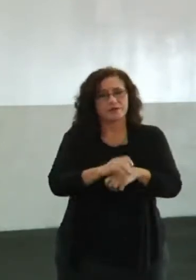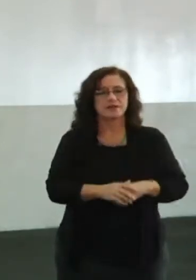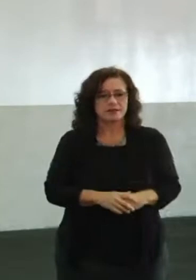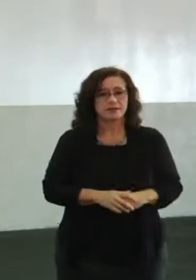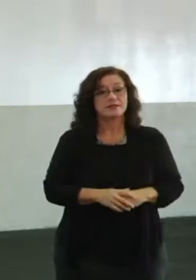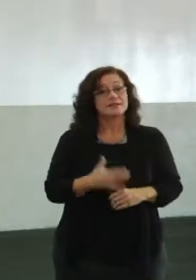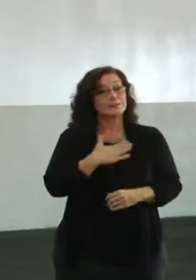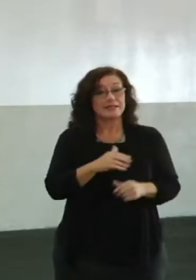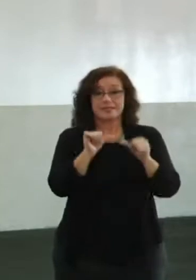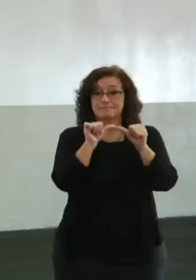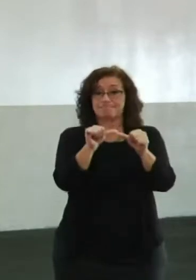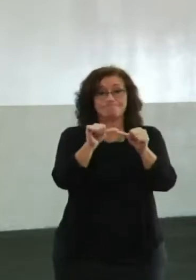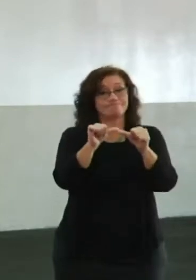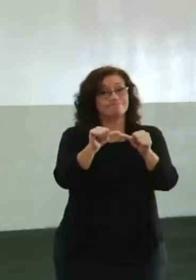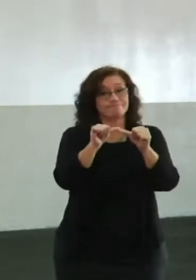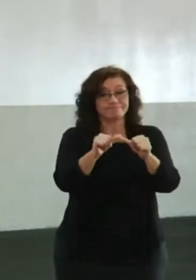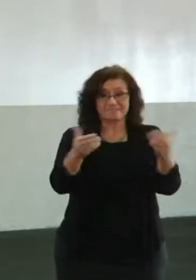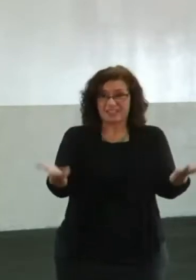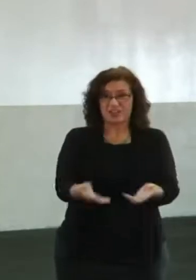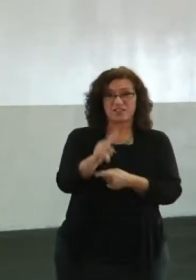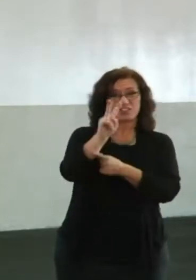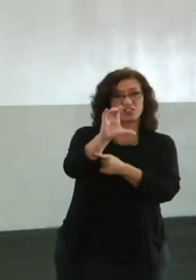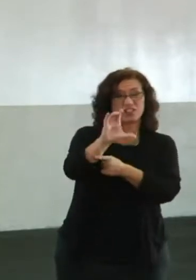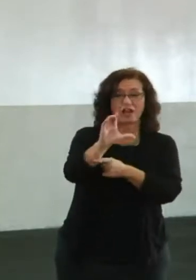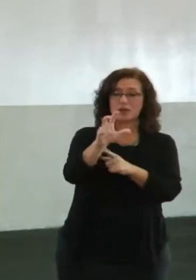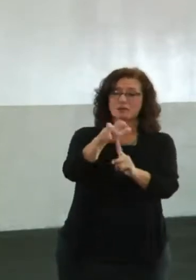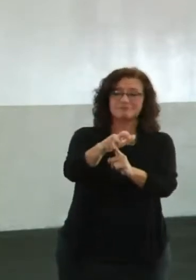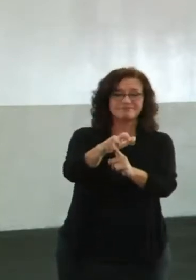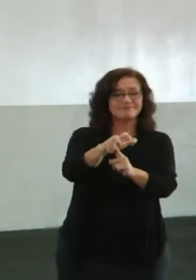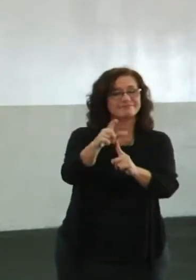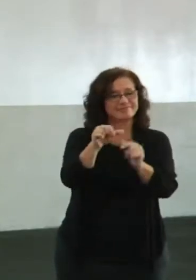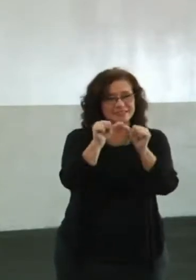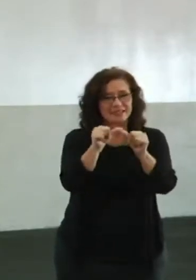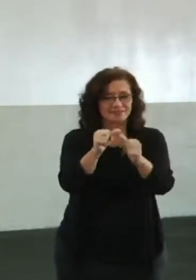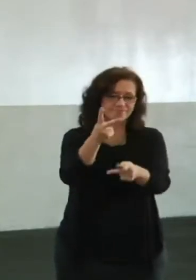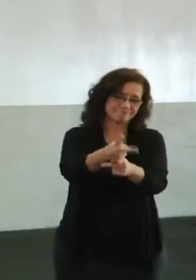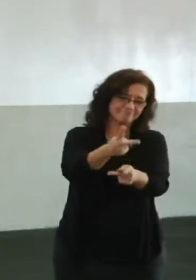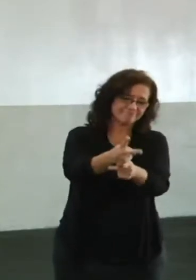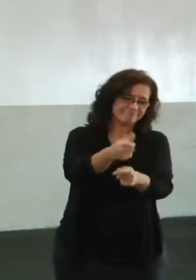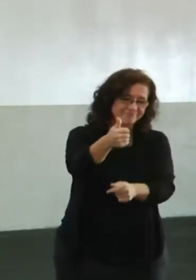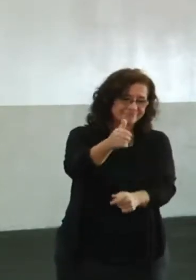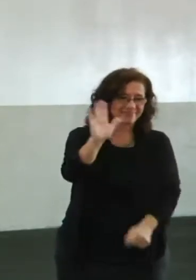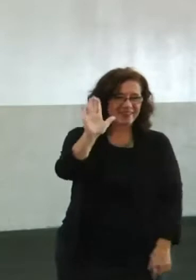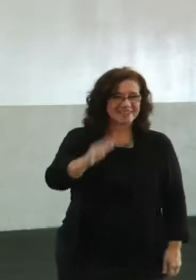please keep doing what you're doing. Ventura County, we can do this, and take care of yourselves. Thank you.